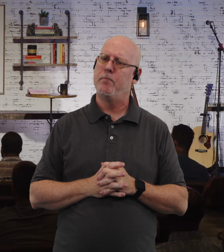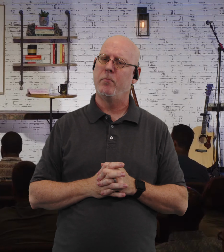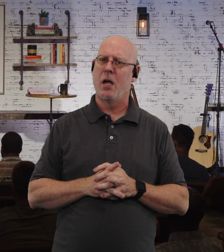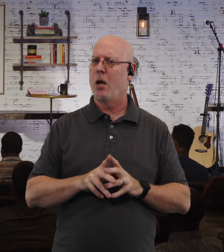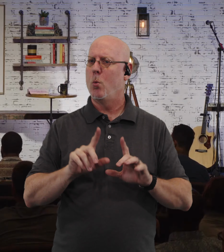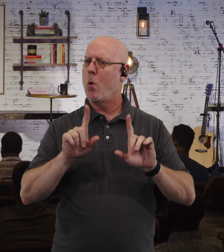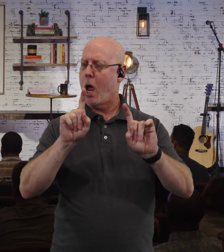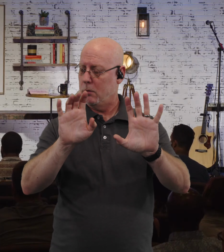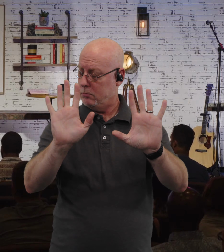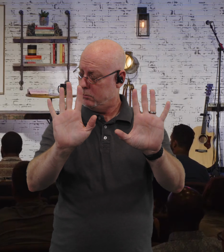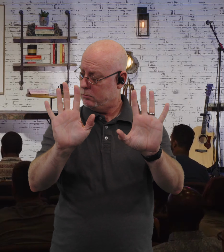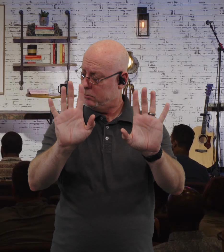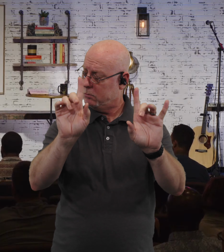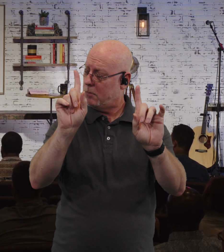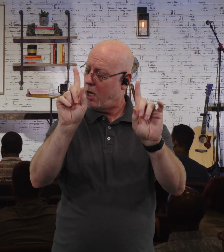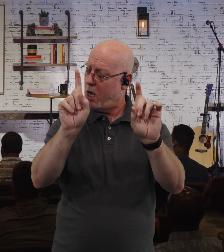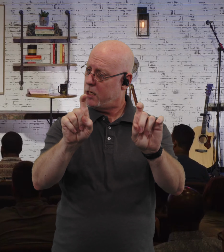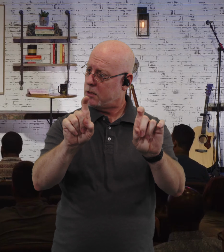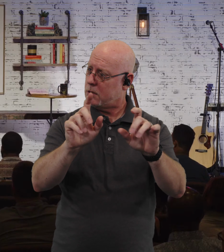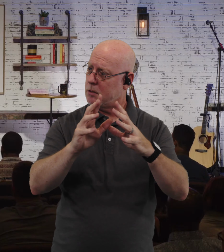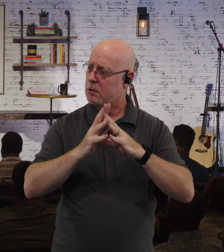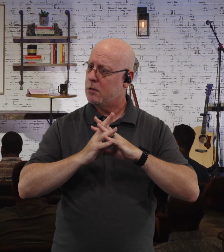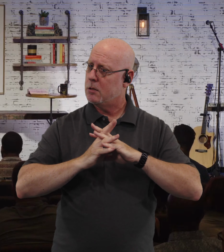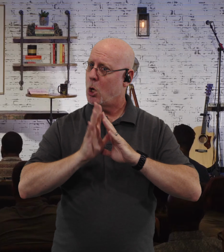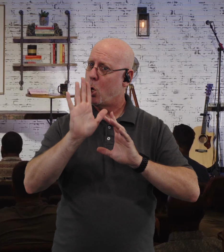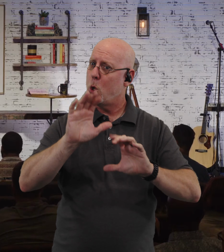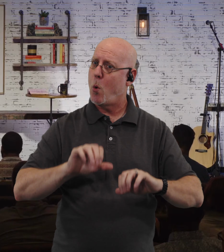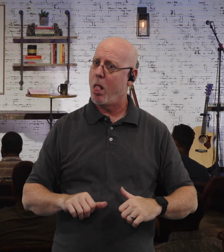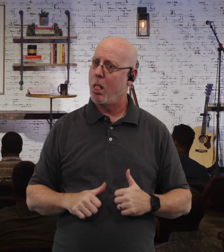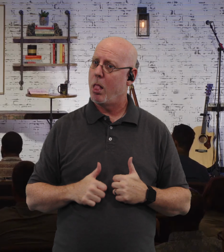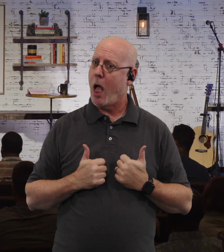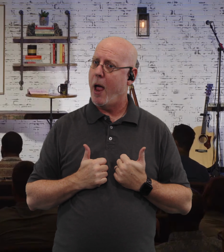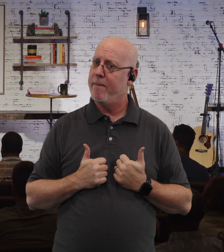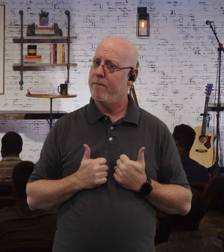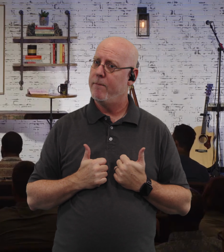And I would just ask, I'm just asking, does your life,